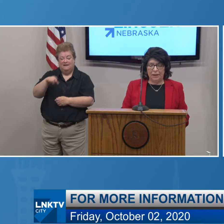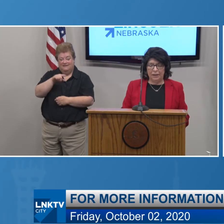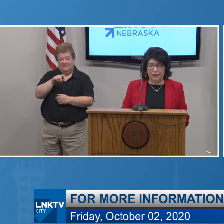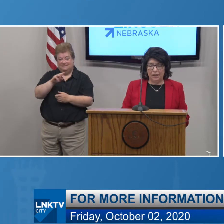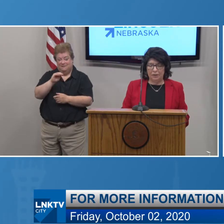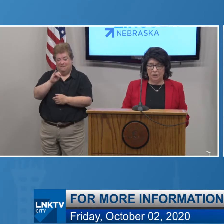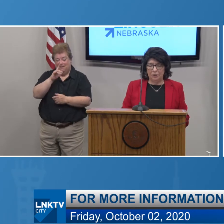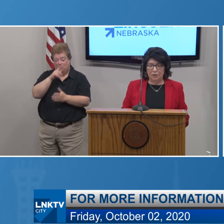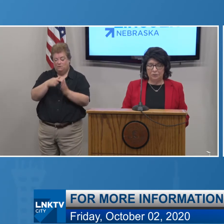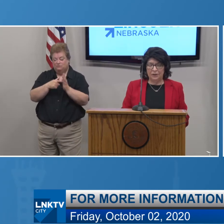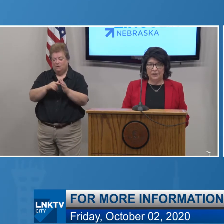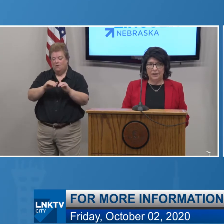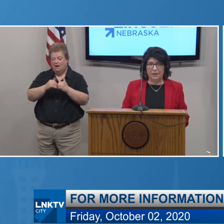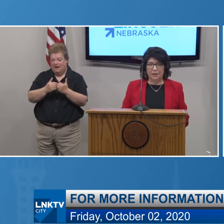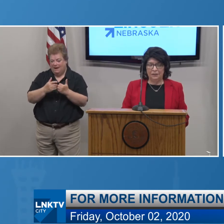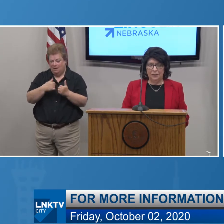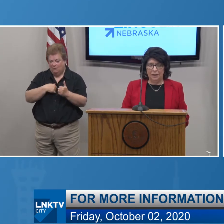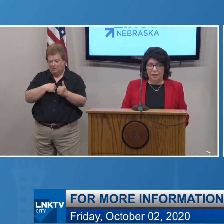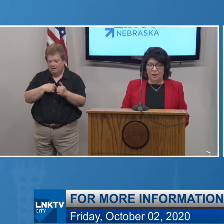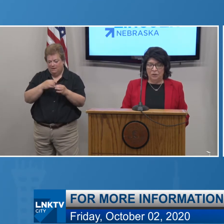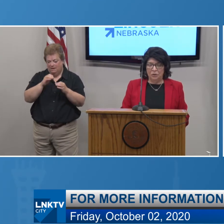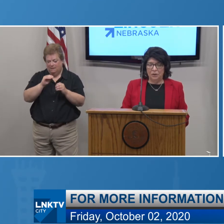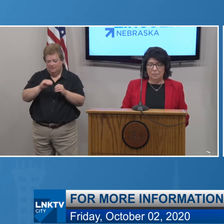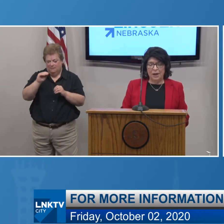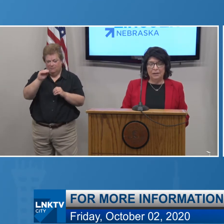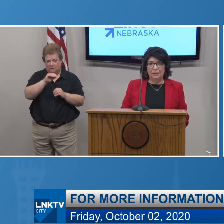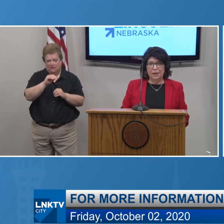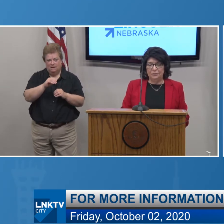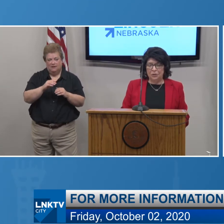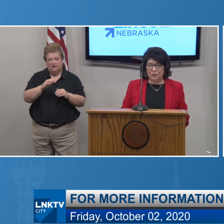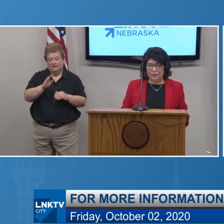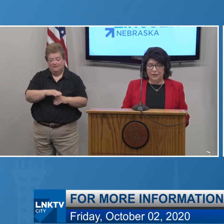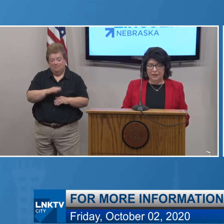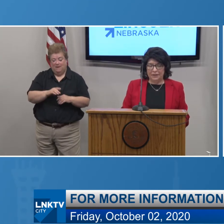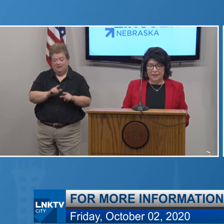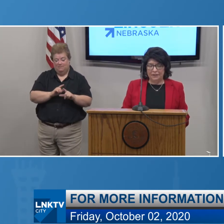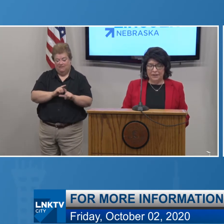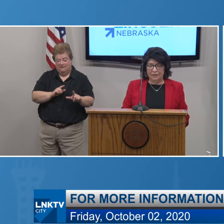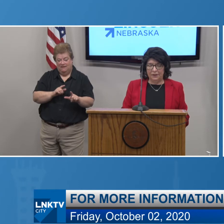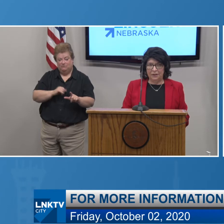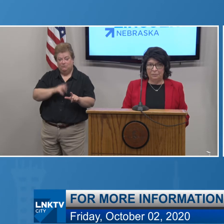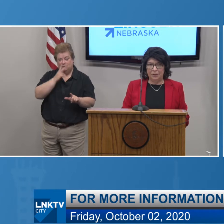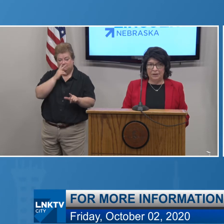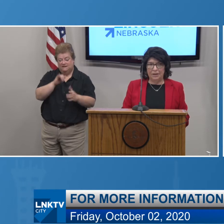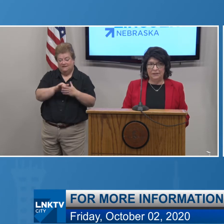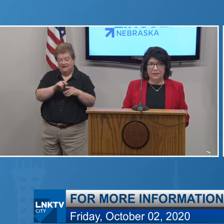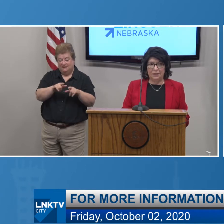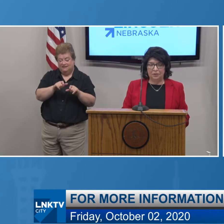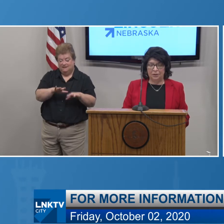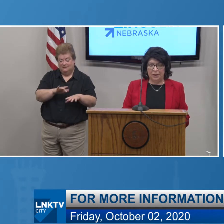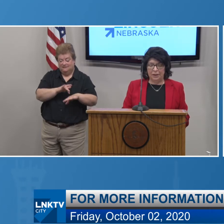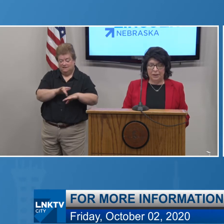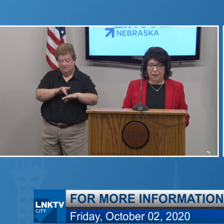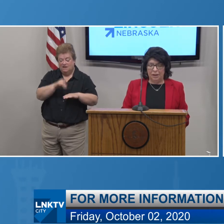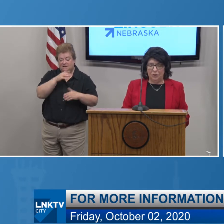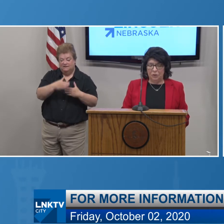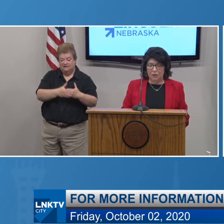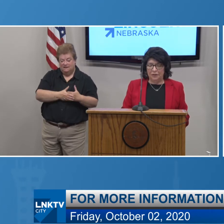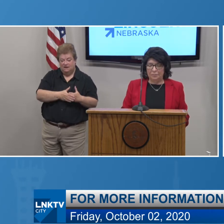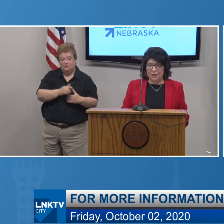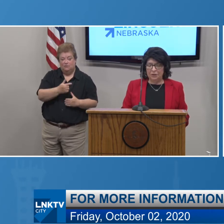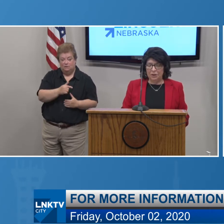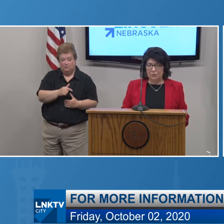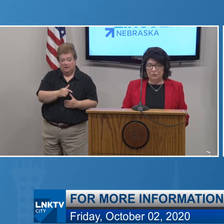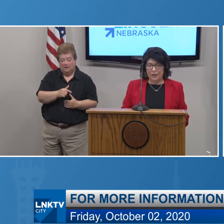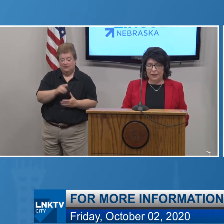plotted in the color-coded risk areas. Toward the bottom left, you will see the testing availability is near green. Towards